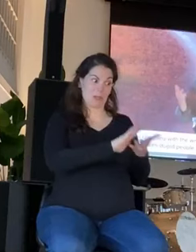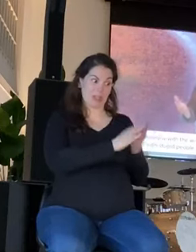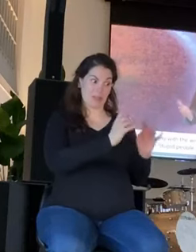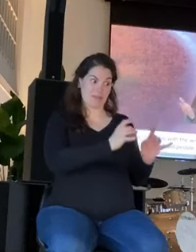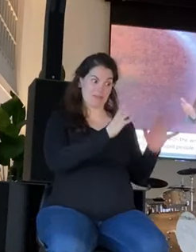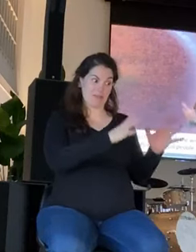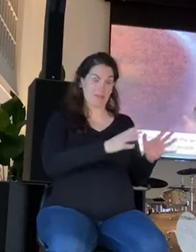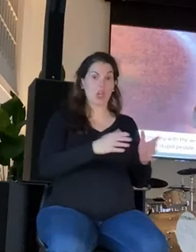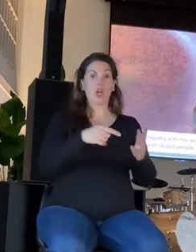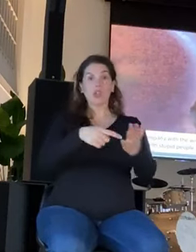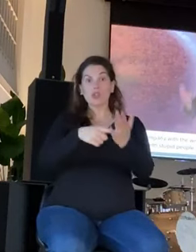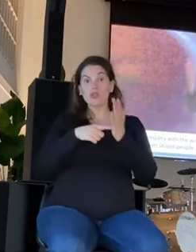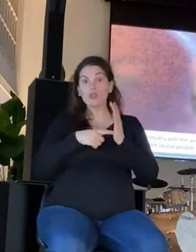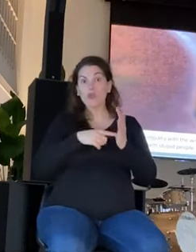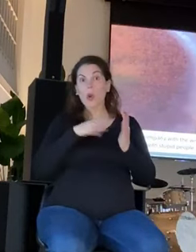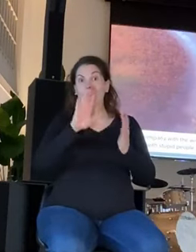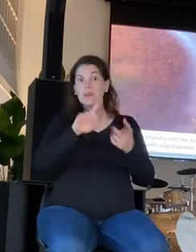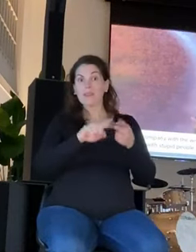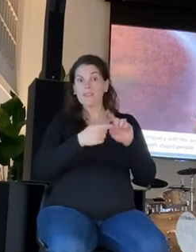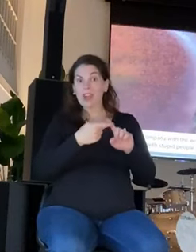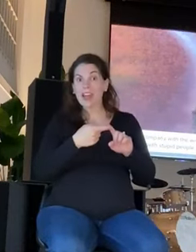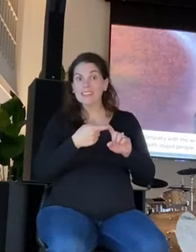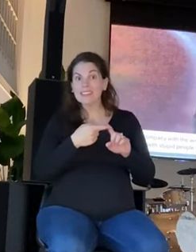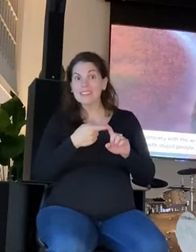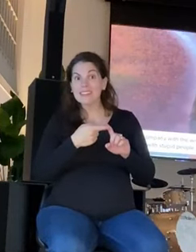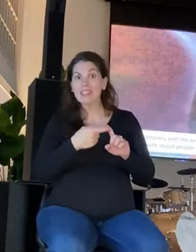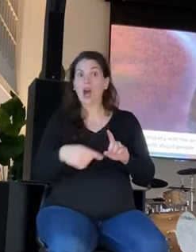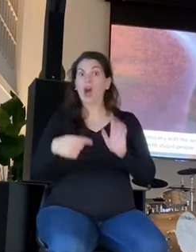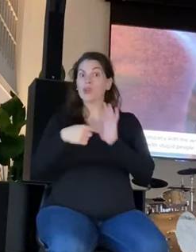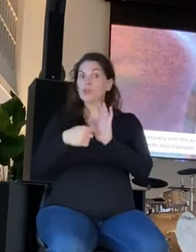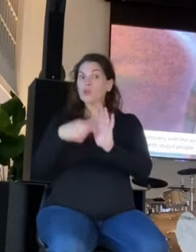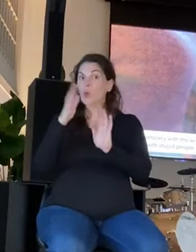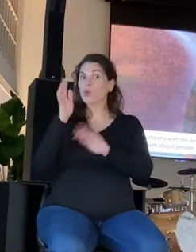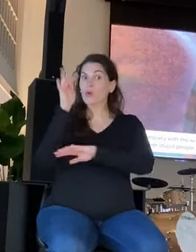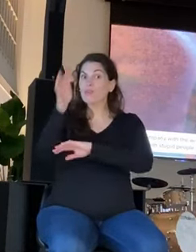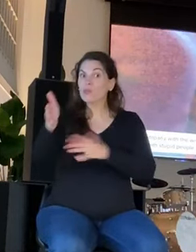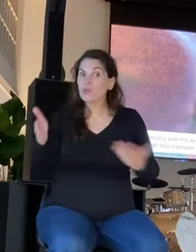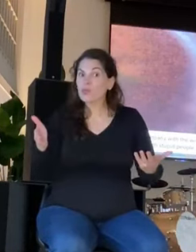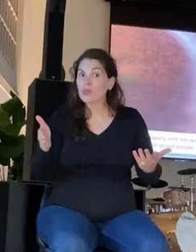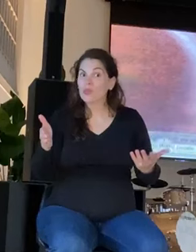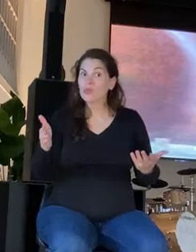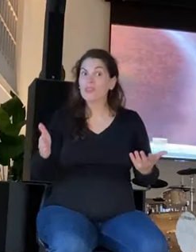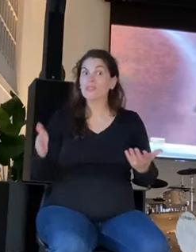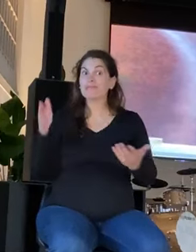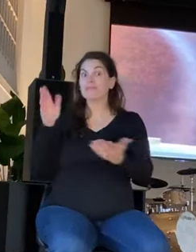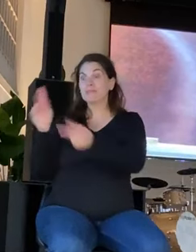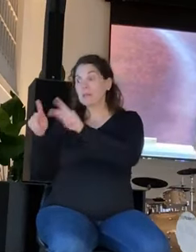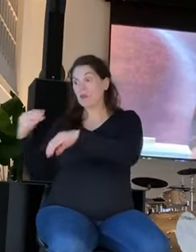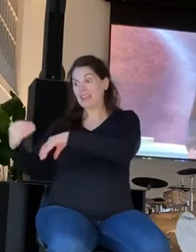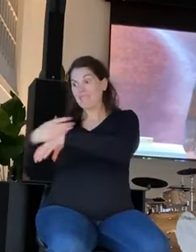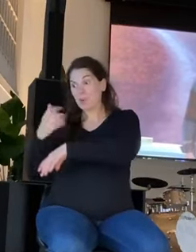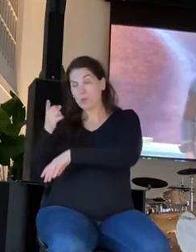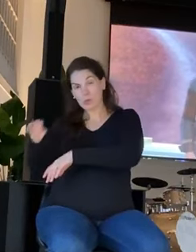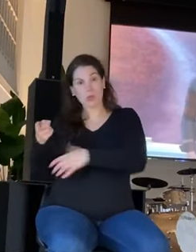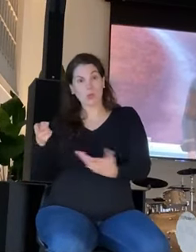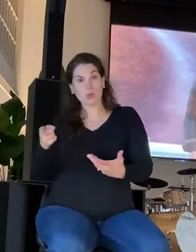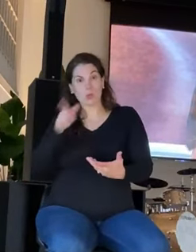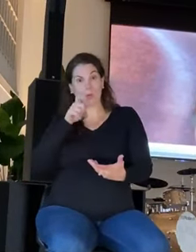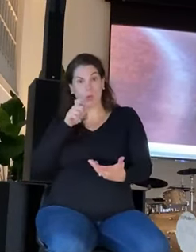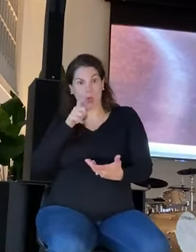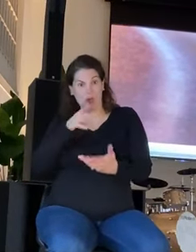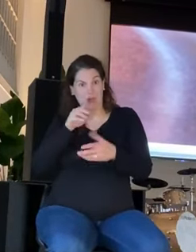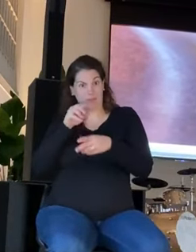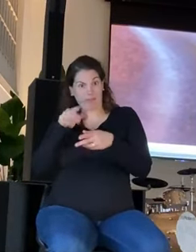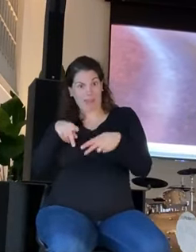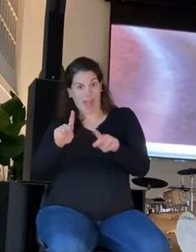help me out, show me your friends and I'll show you your future. I'll show you your future, yeah. Who are you letting into your life?